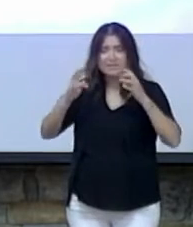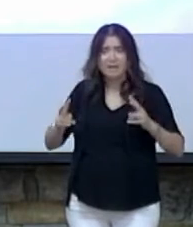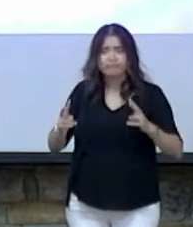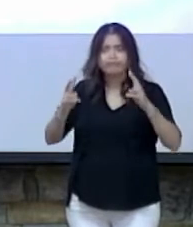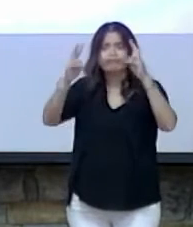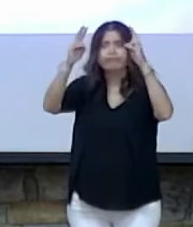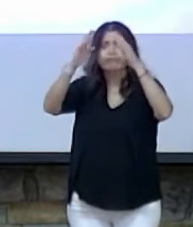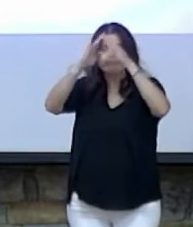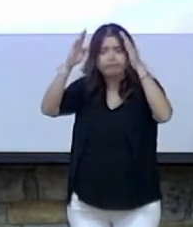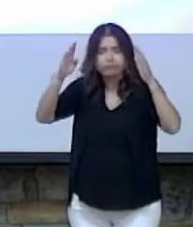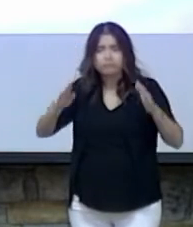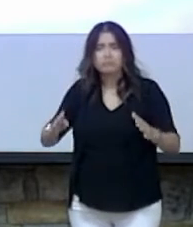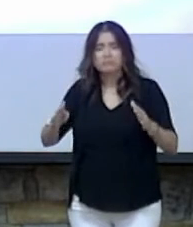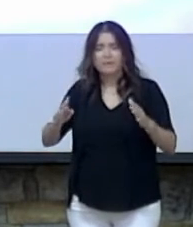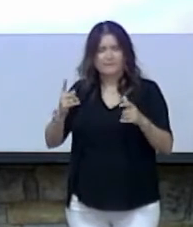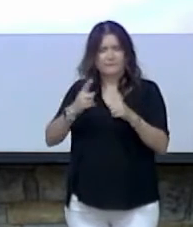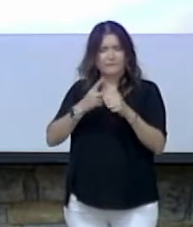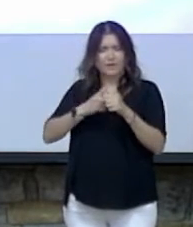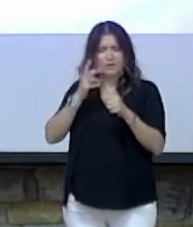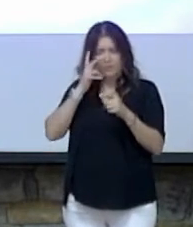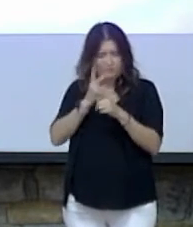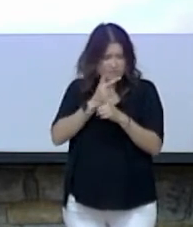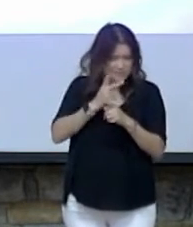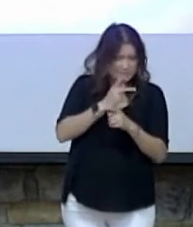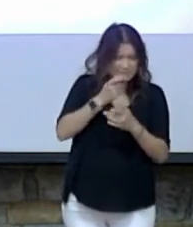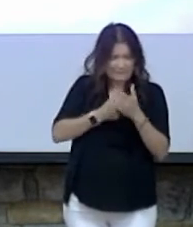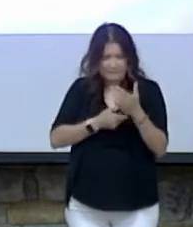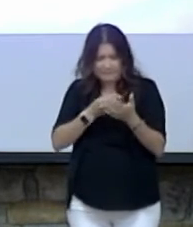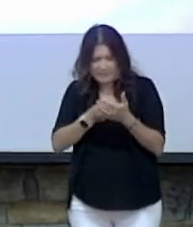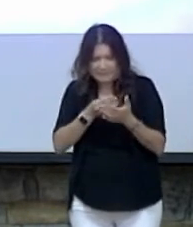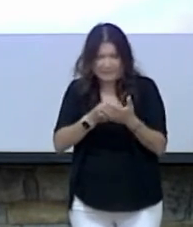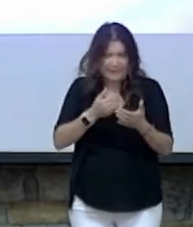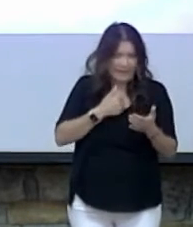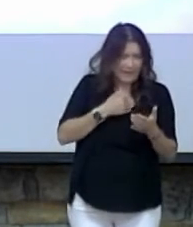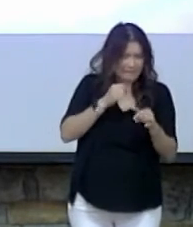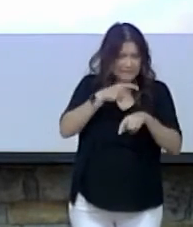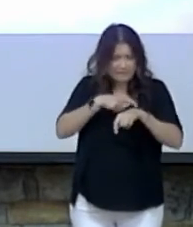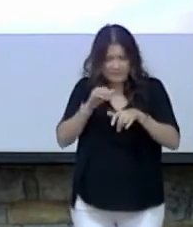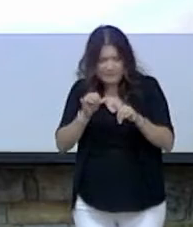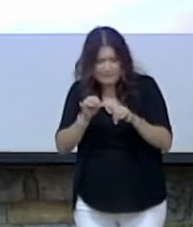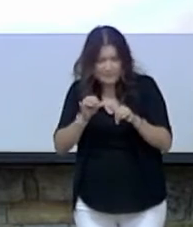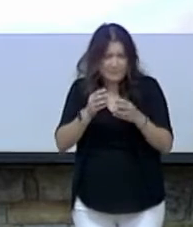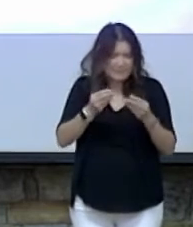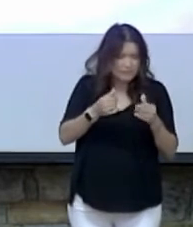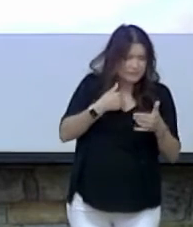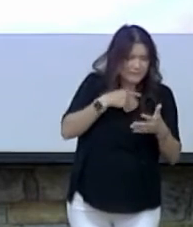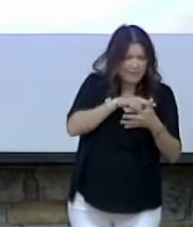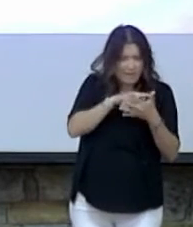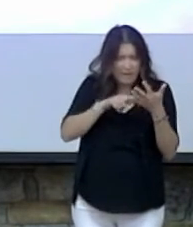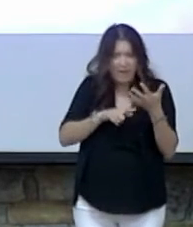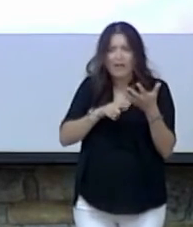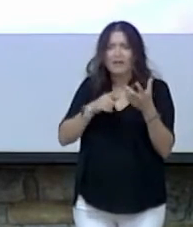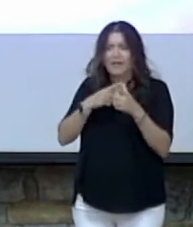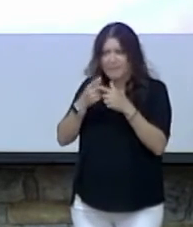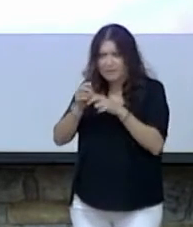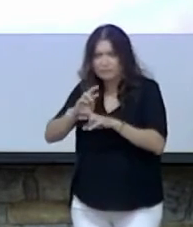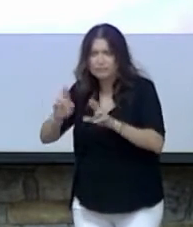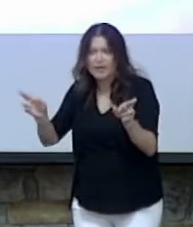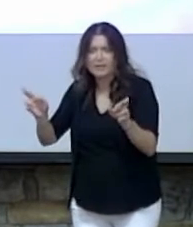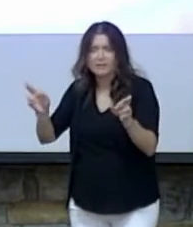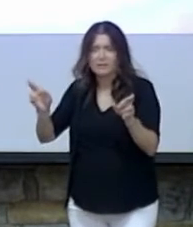he has enough to complete it? Otherwise, when he's laid a foundation and is not able to finish, all who see it begin to mock him,